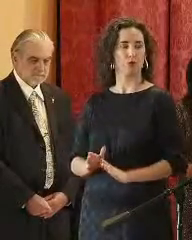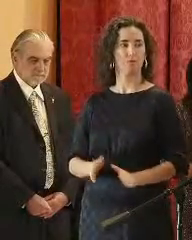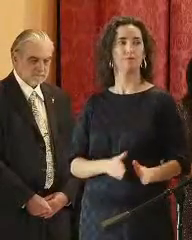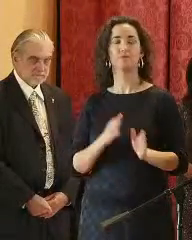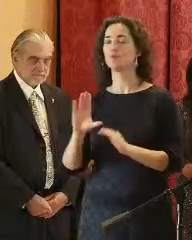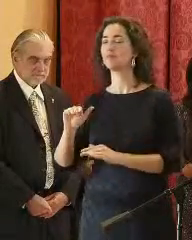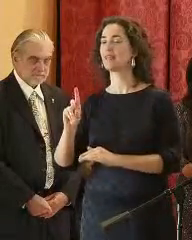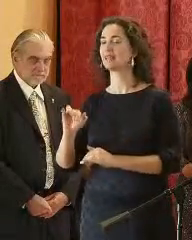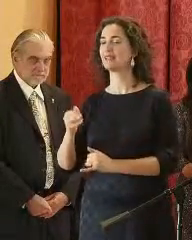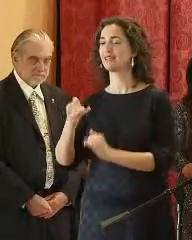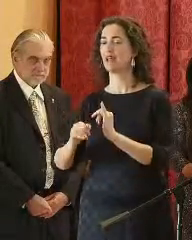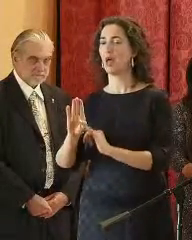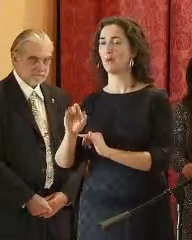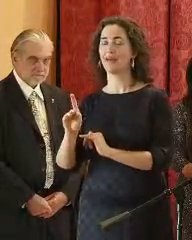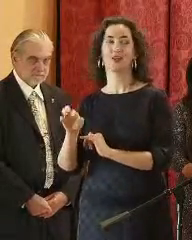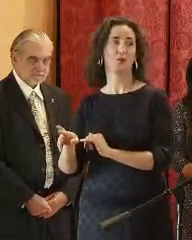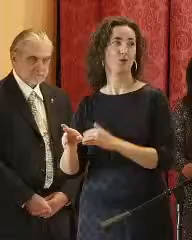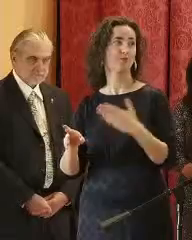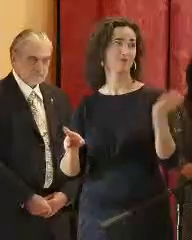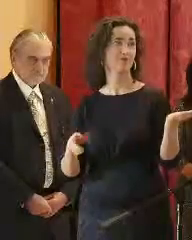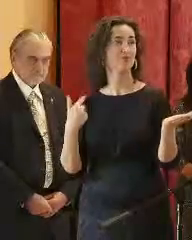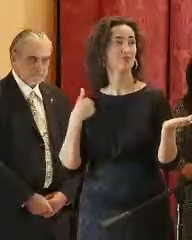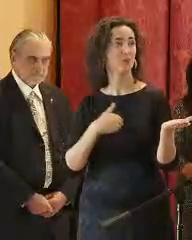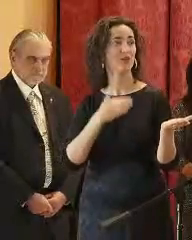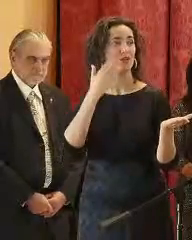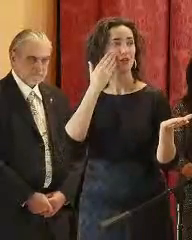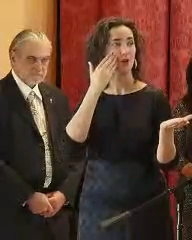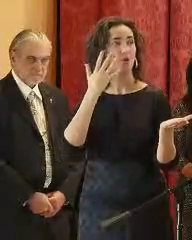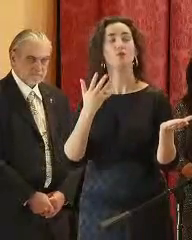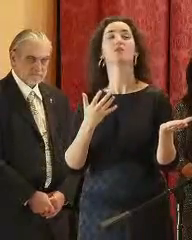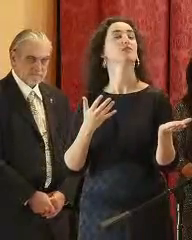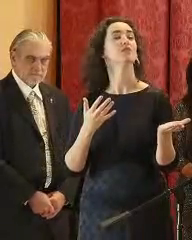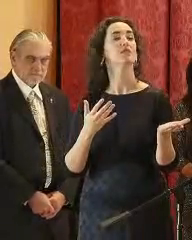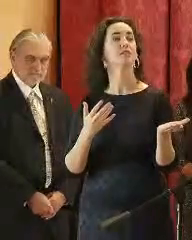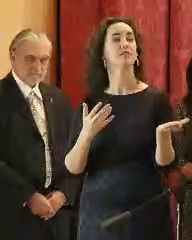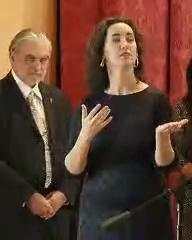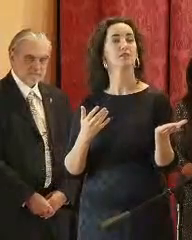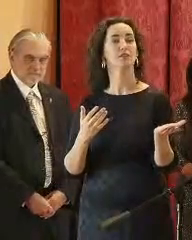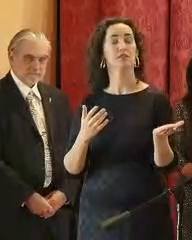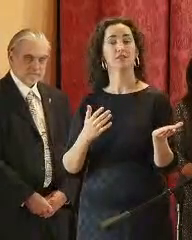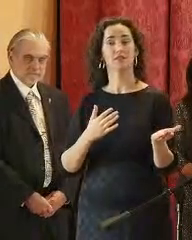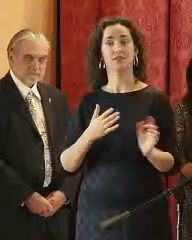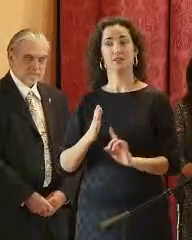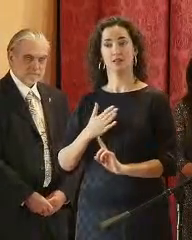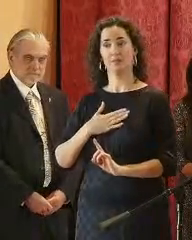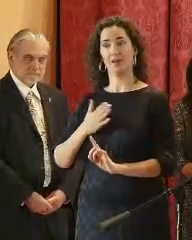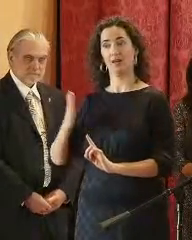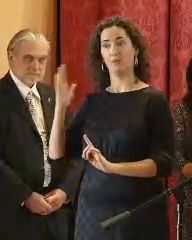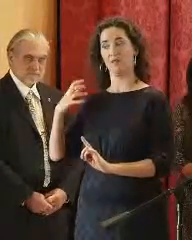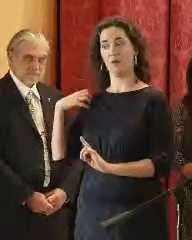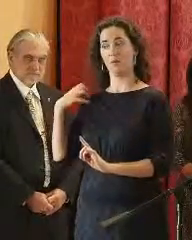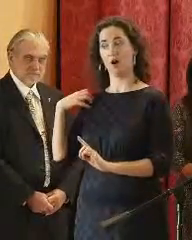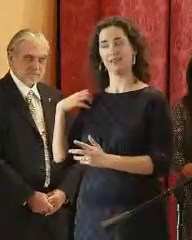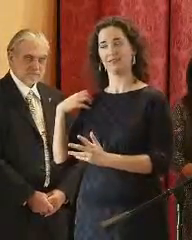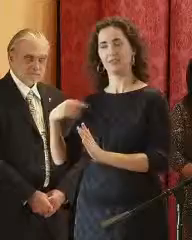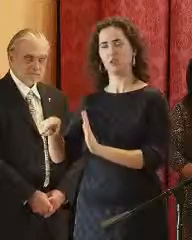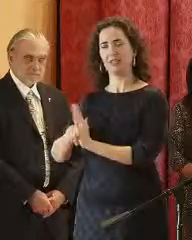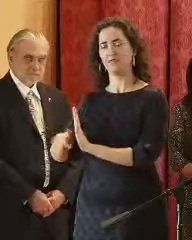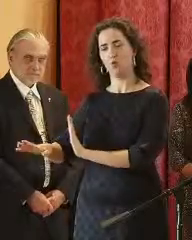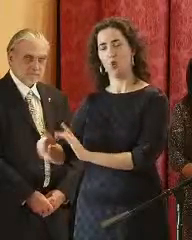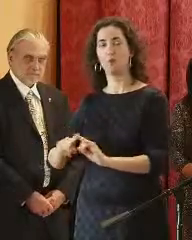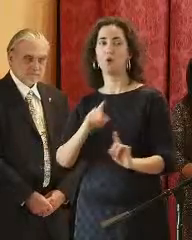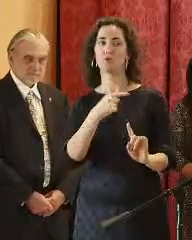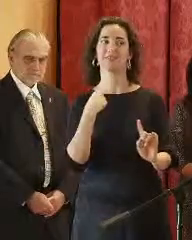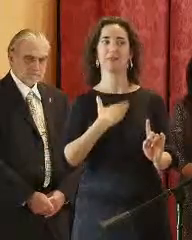Baker, with no negative reflection on any of my previous bosses, you were the best boss I've ever had,